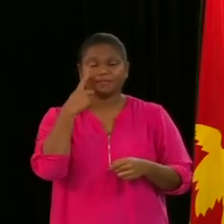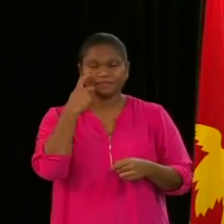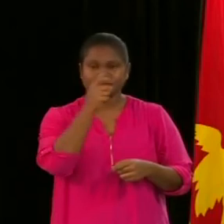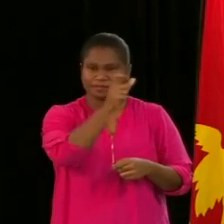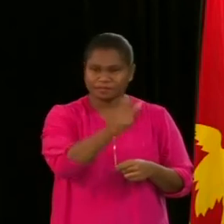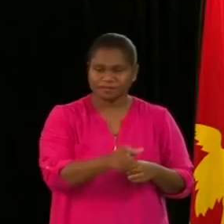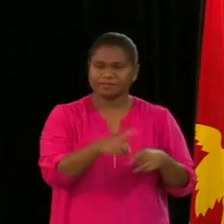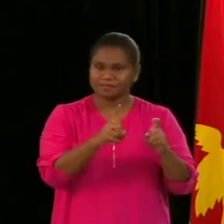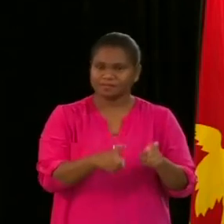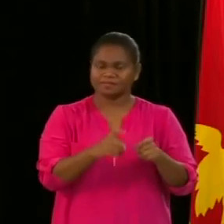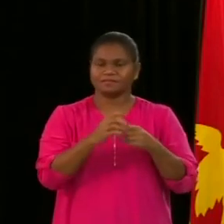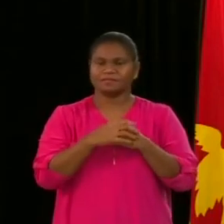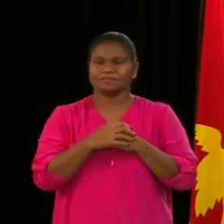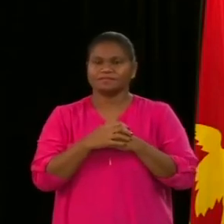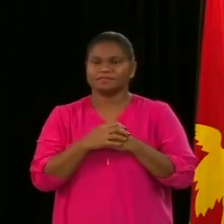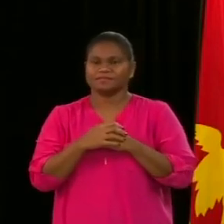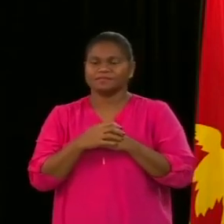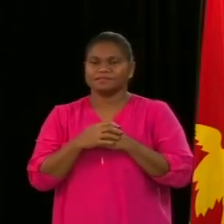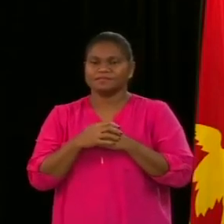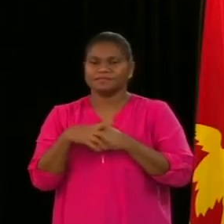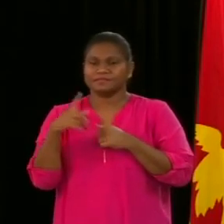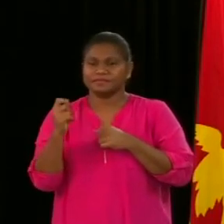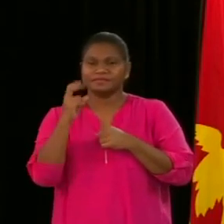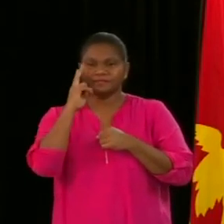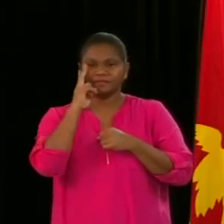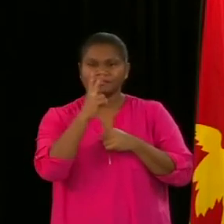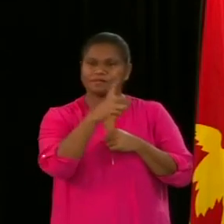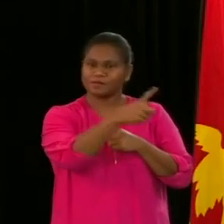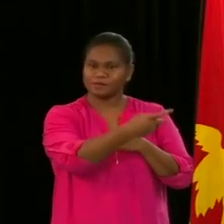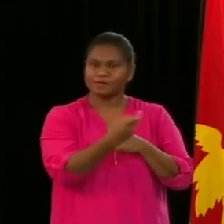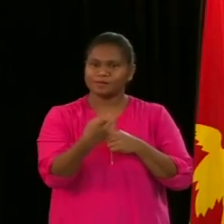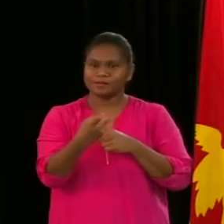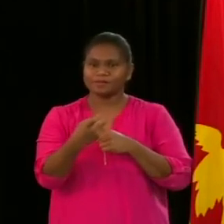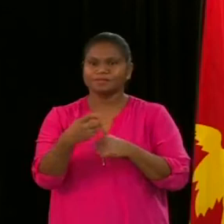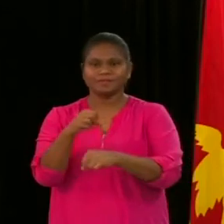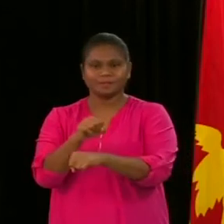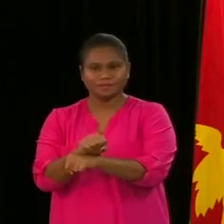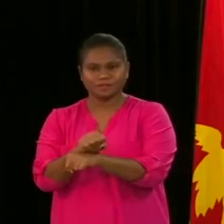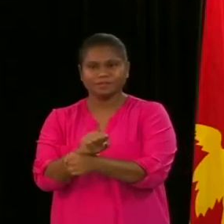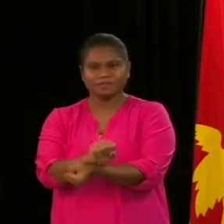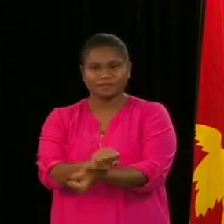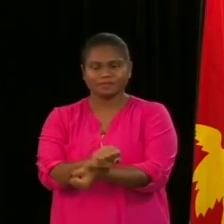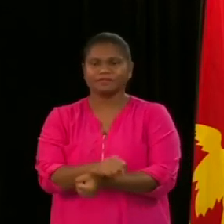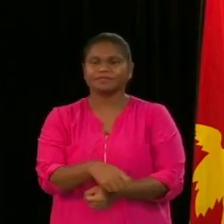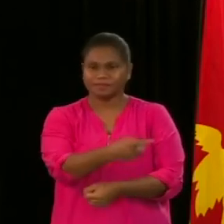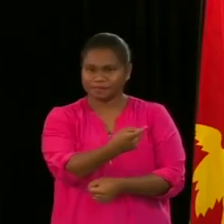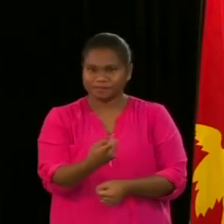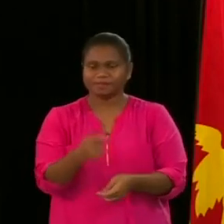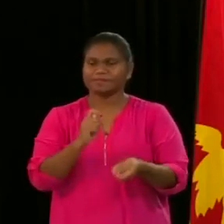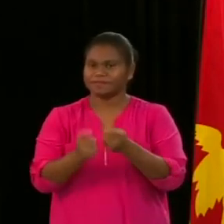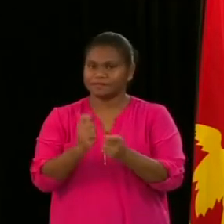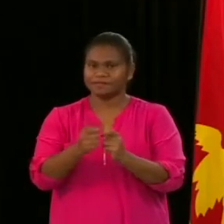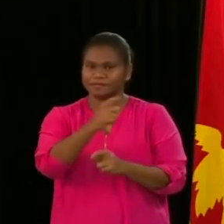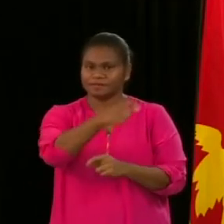person, and ensuring that, you know, that we not only bring him to custody but also have the opportunity to test him as well.